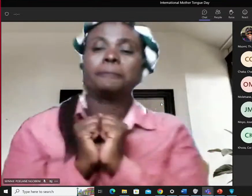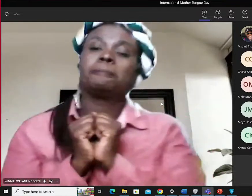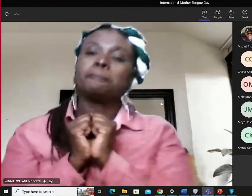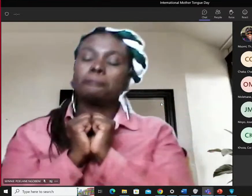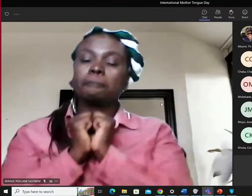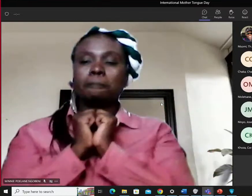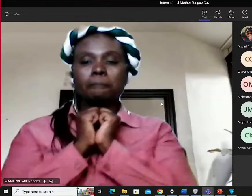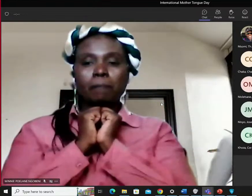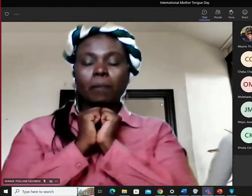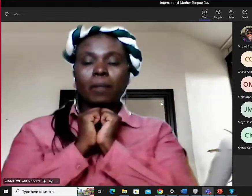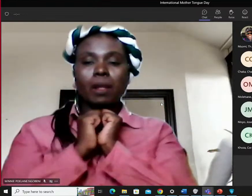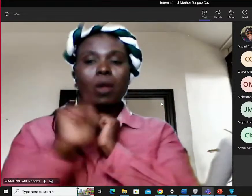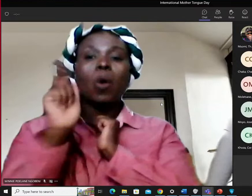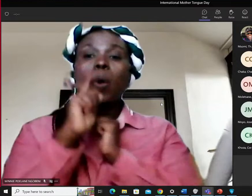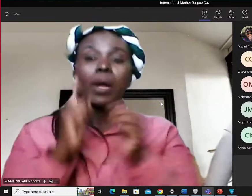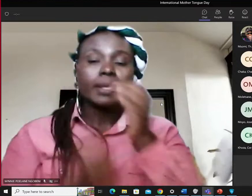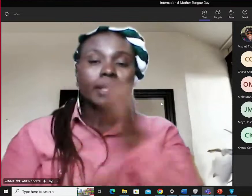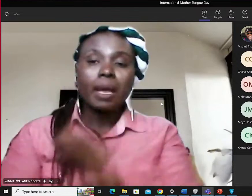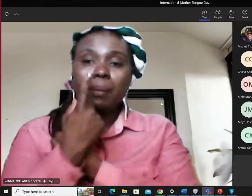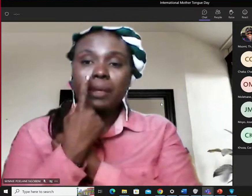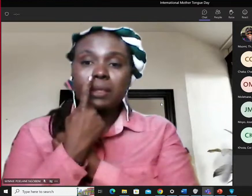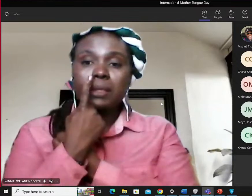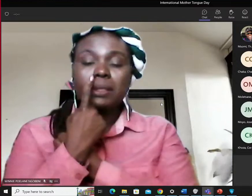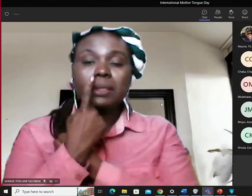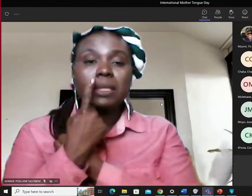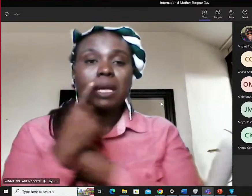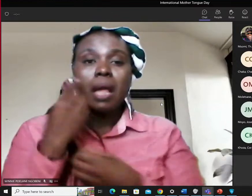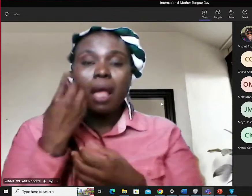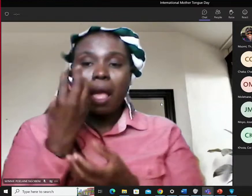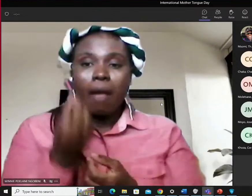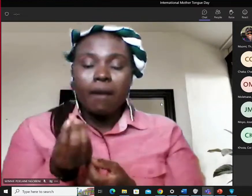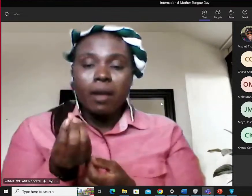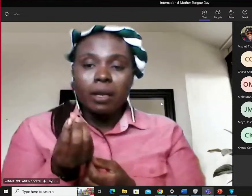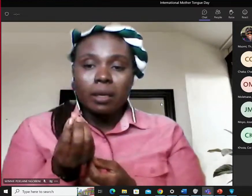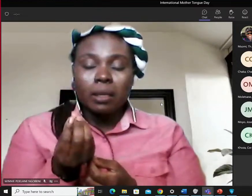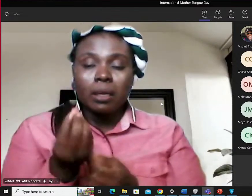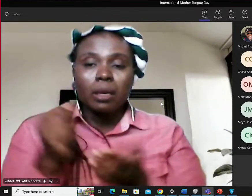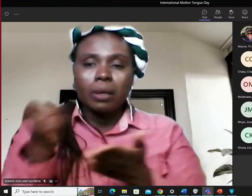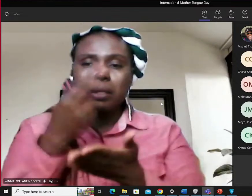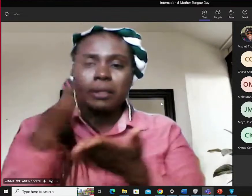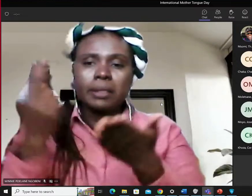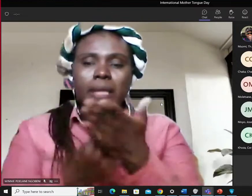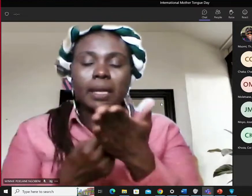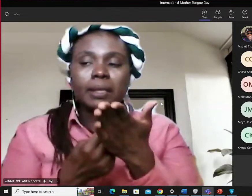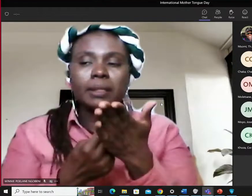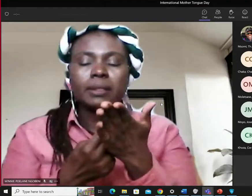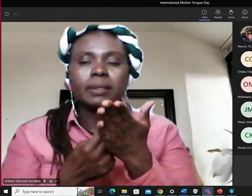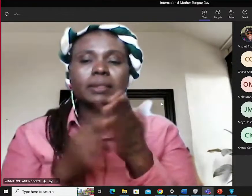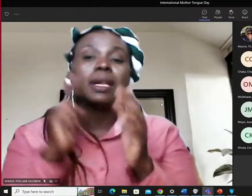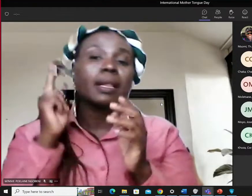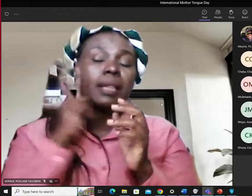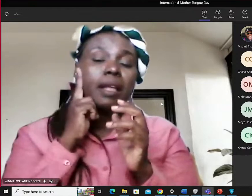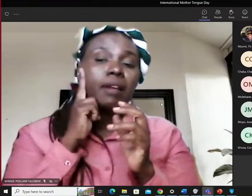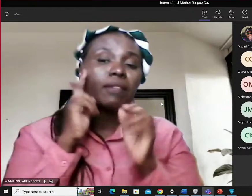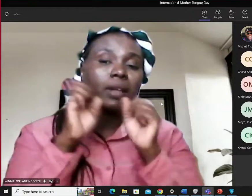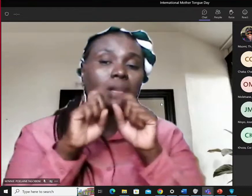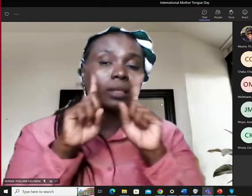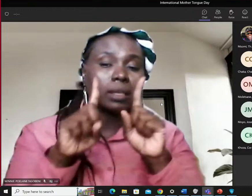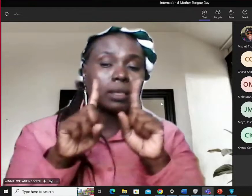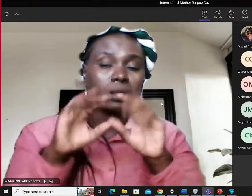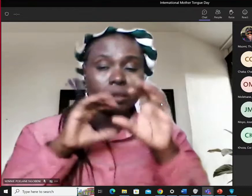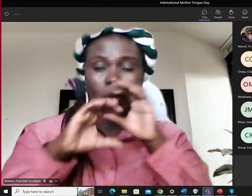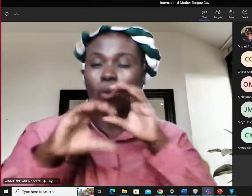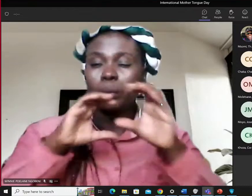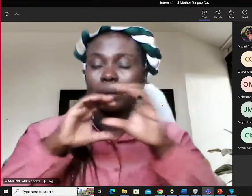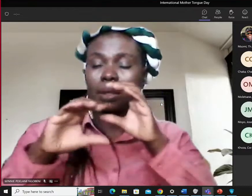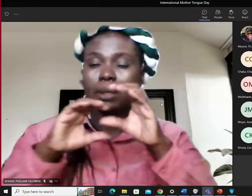What happened after the Milan policy was signed? Deaf education communication started